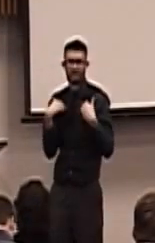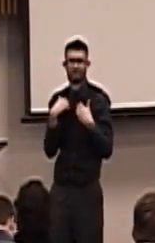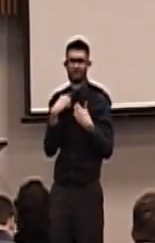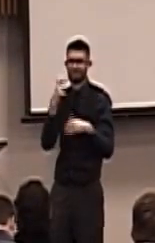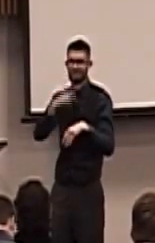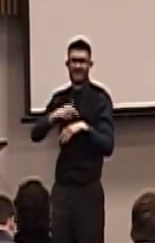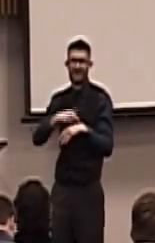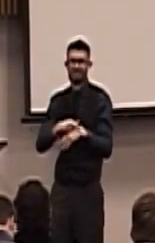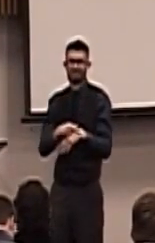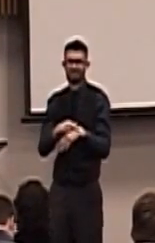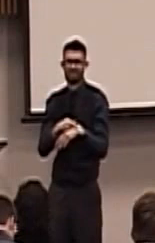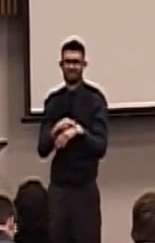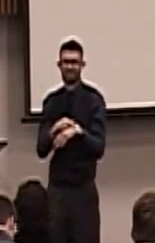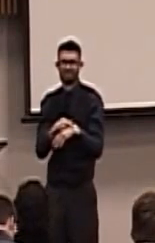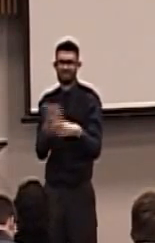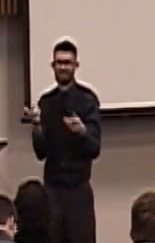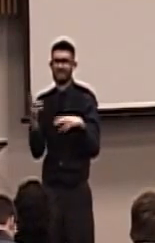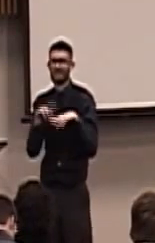opportunities.